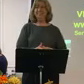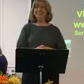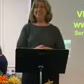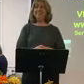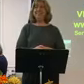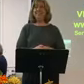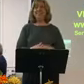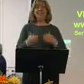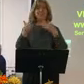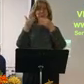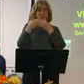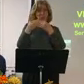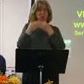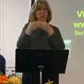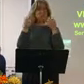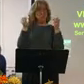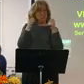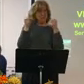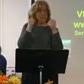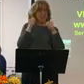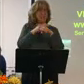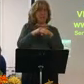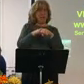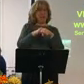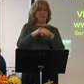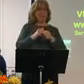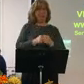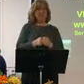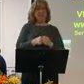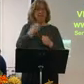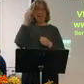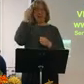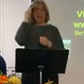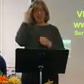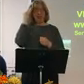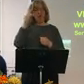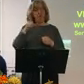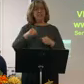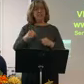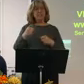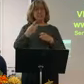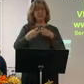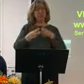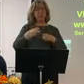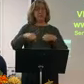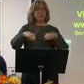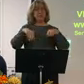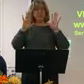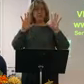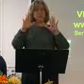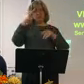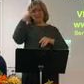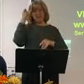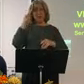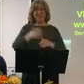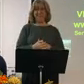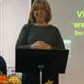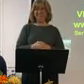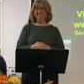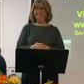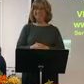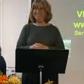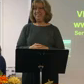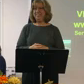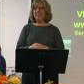It's almost winter time, you know. I know it's hard for you to give up on summer. Well, I'm so glad that we could worship